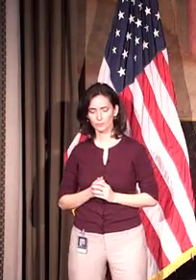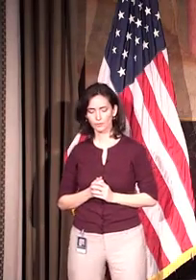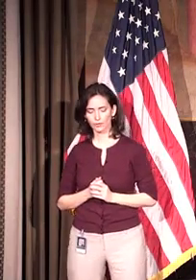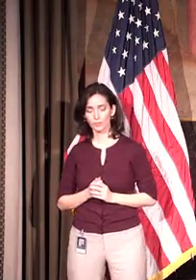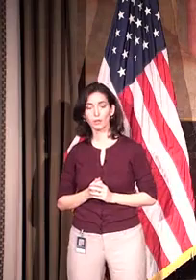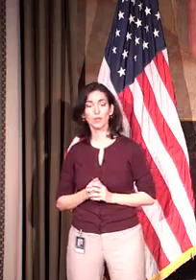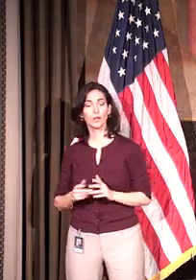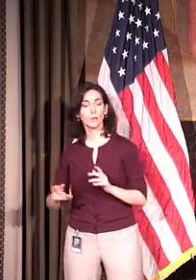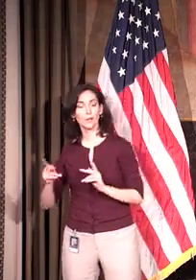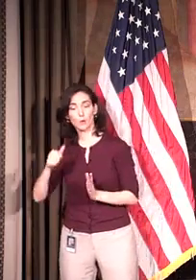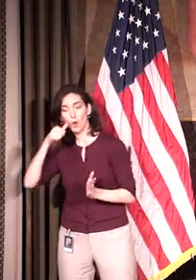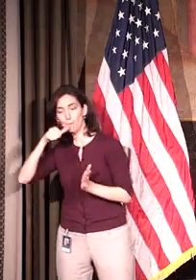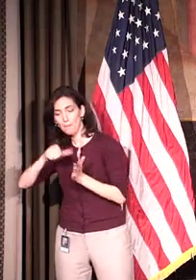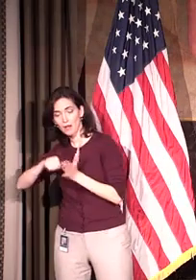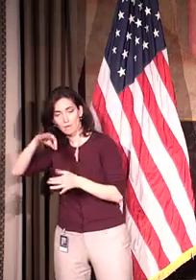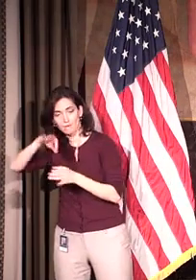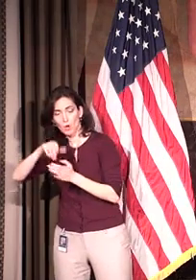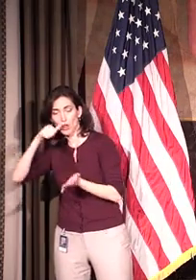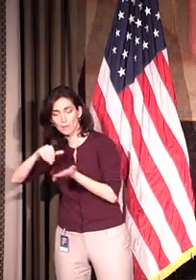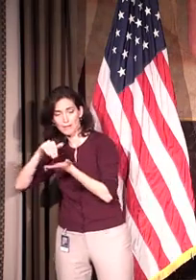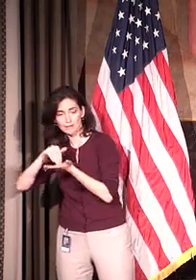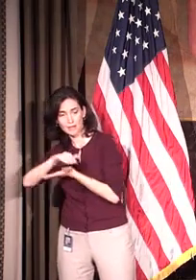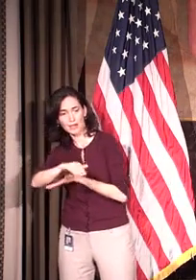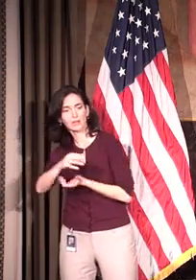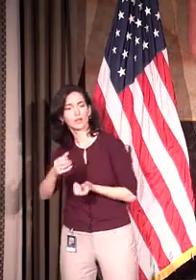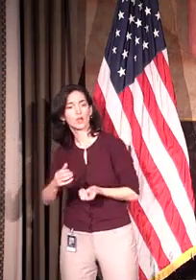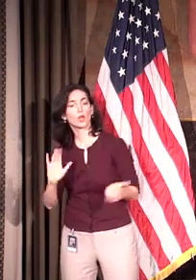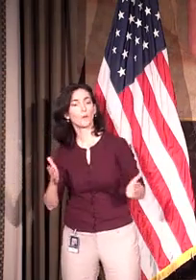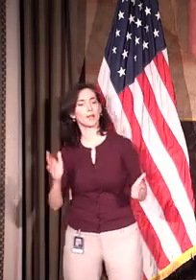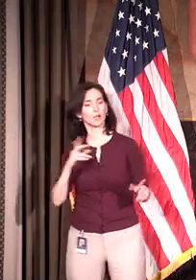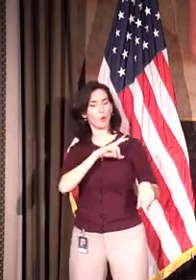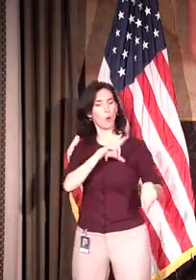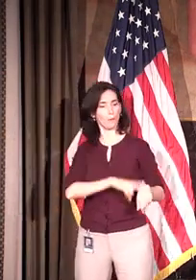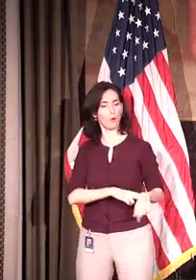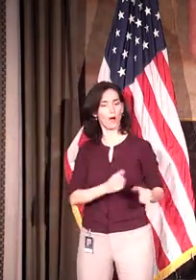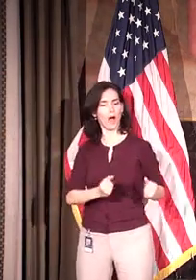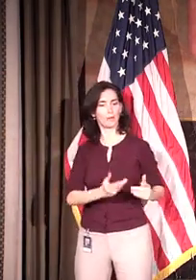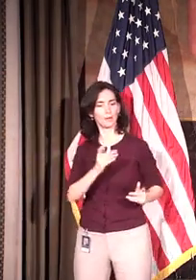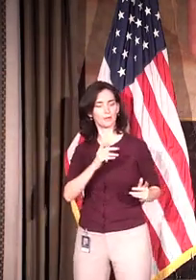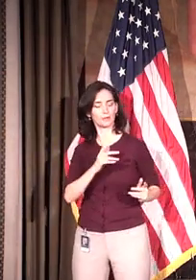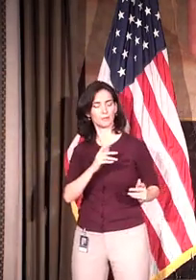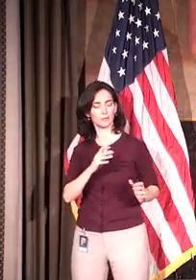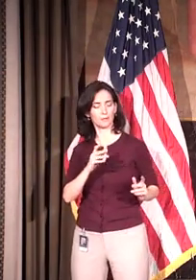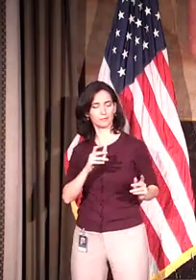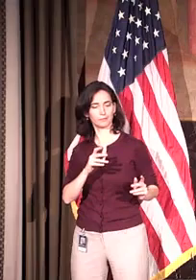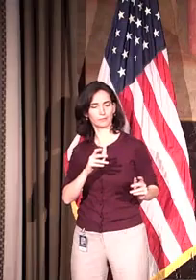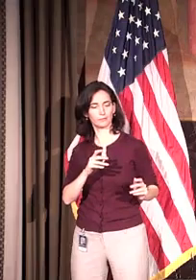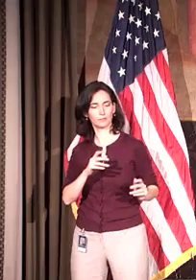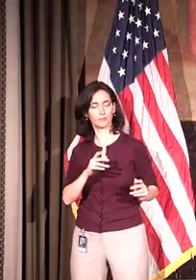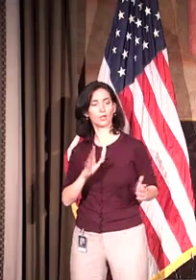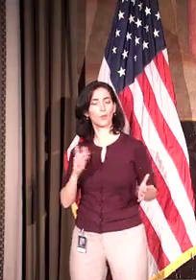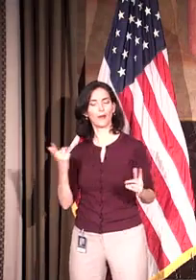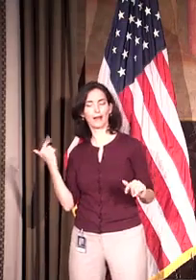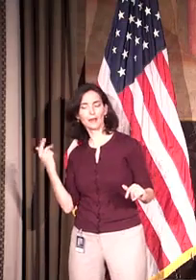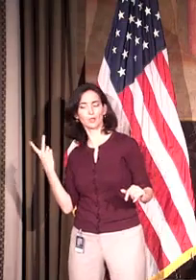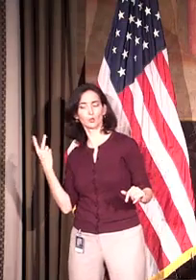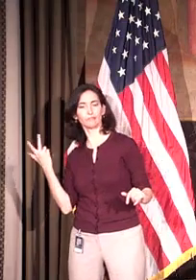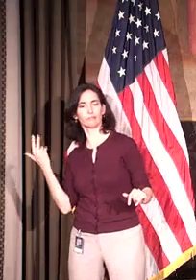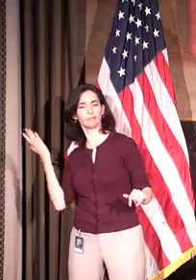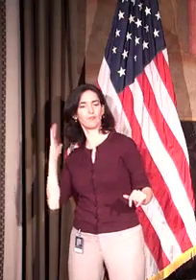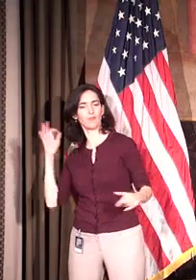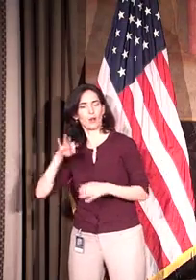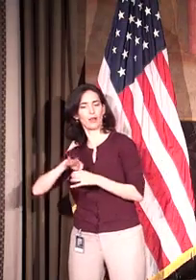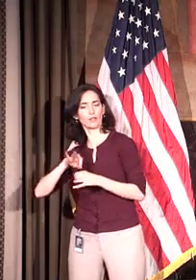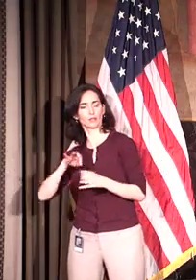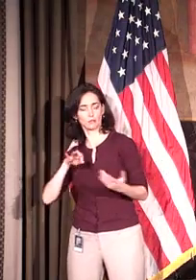actually cast this year as a percentage of the total vote, and then compare and contrast that with previous elections. I